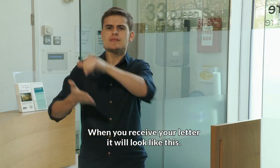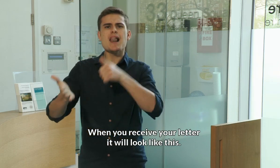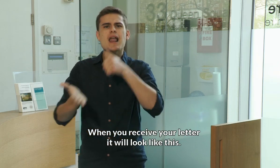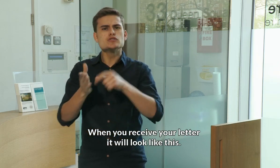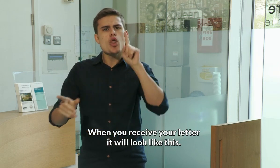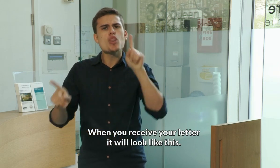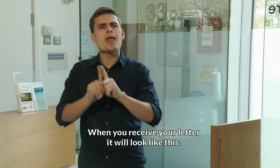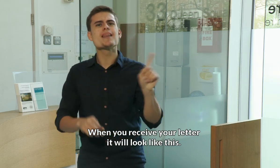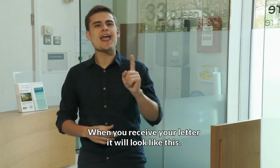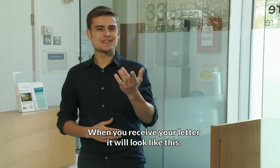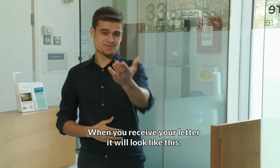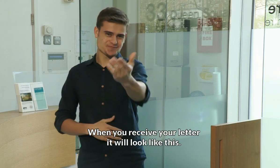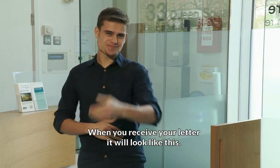When you receive your letter, it will look like this.